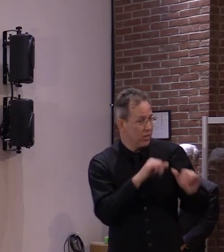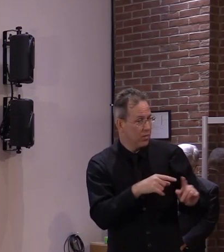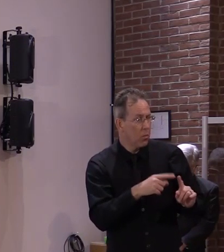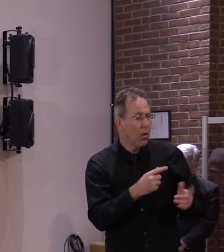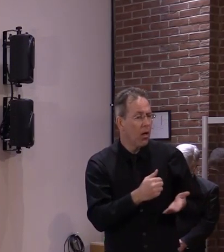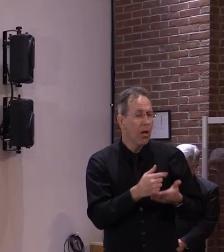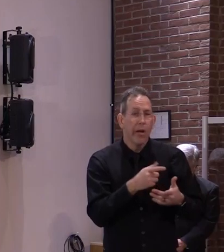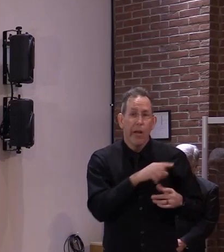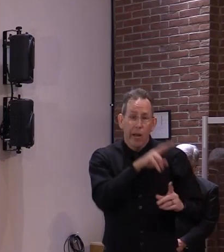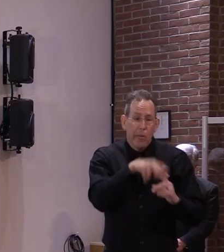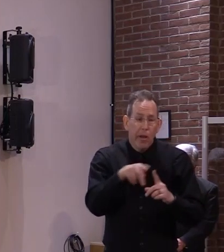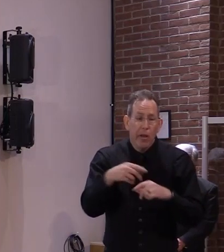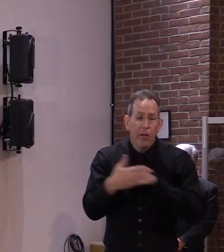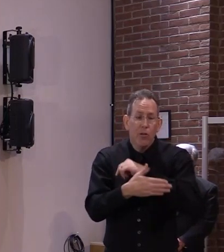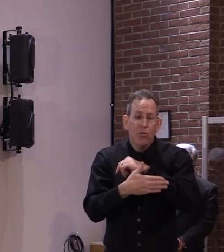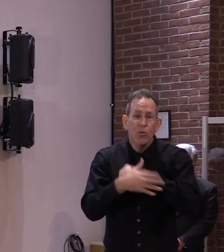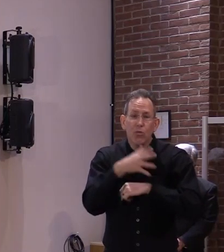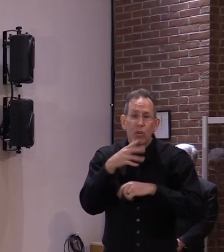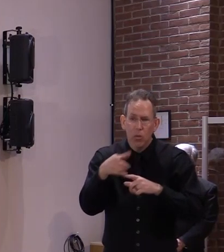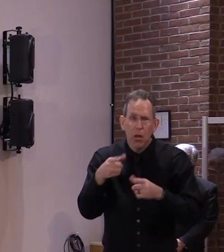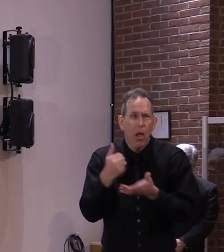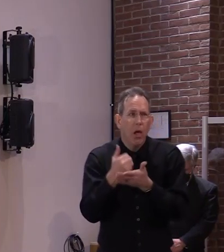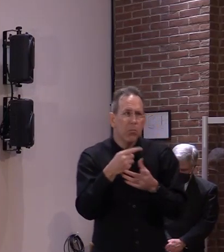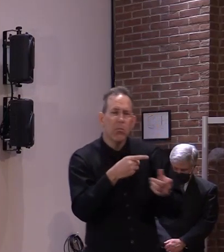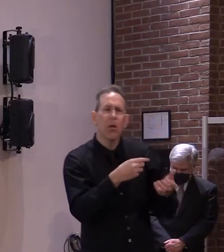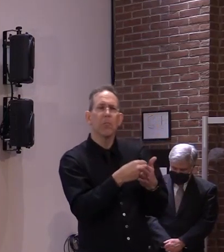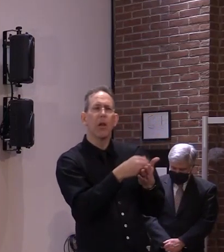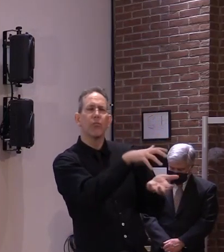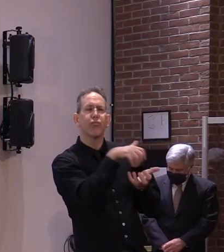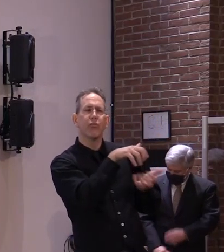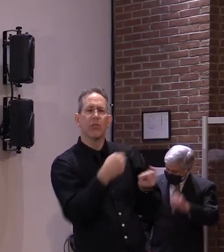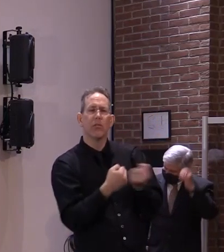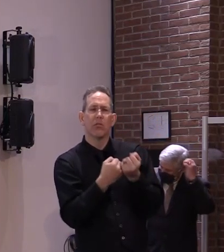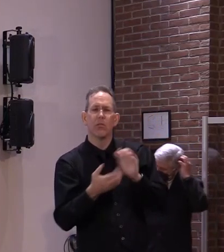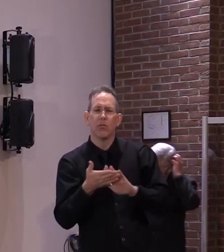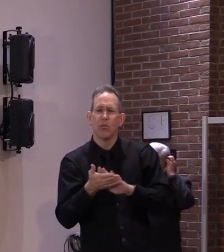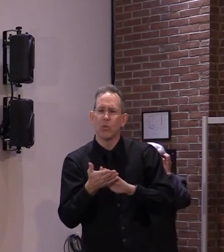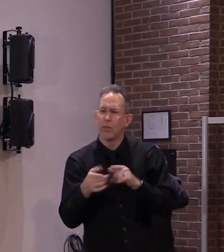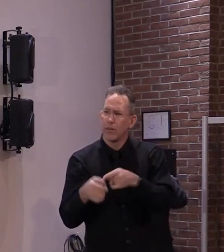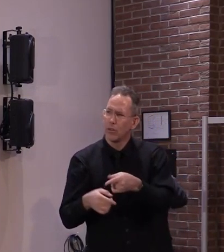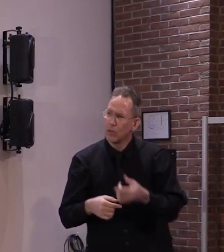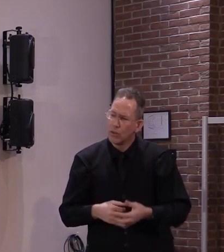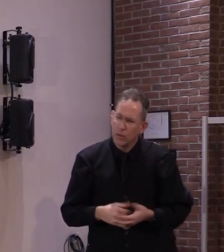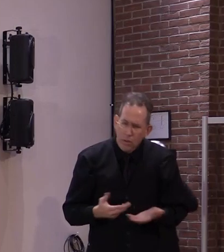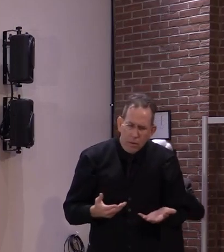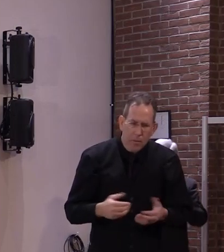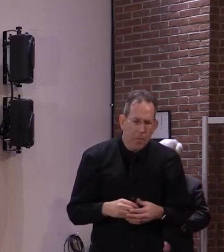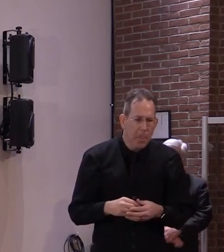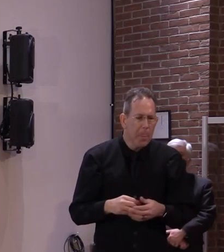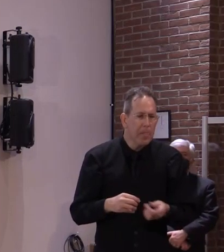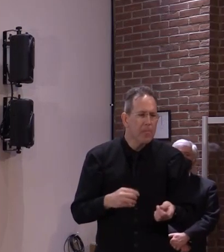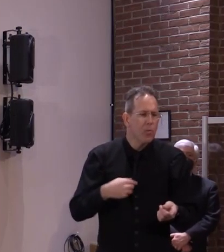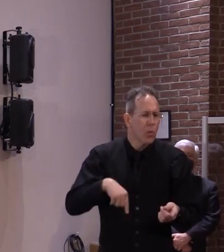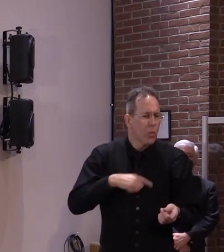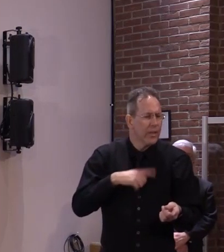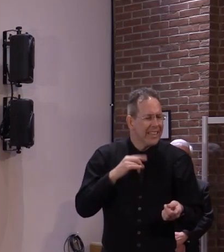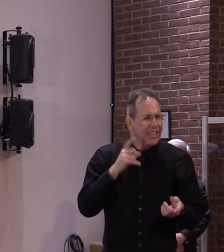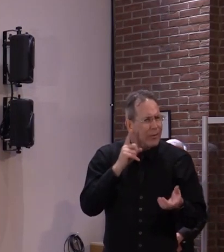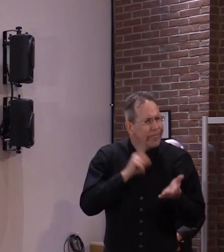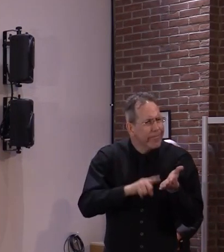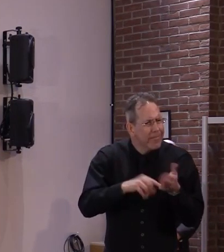incentive. But once again, it's a very complex study, definitely worthy of understanding fully and definitely worthy of figuring